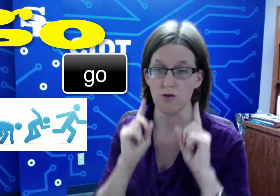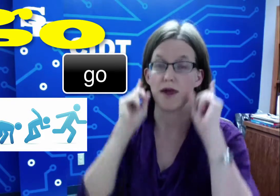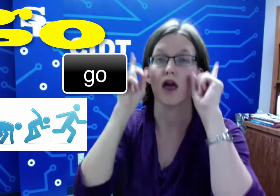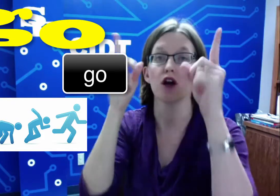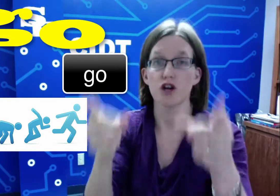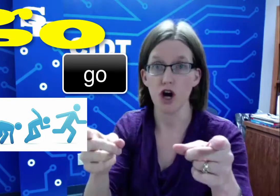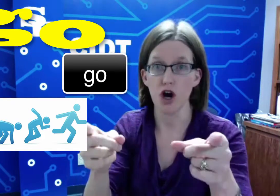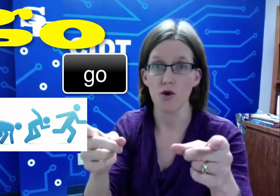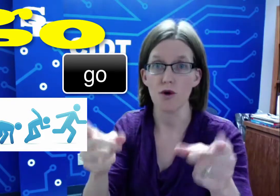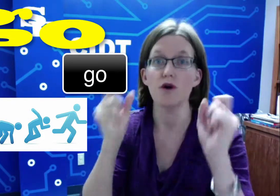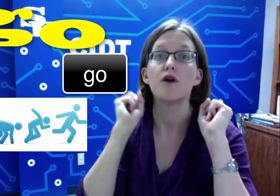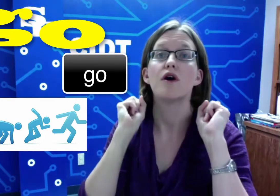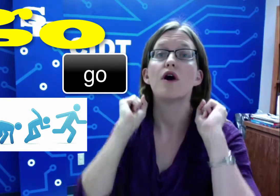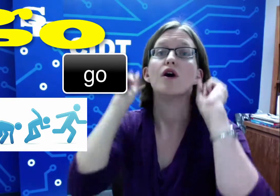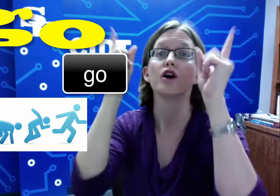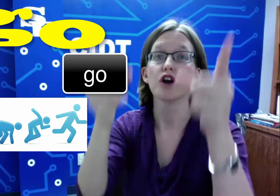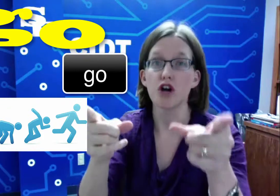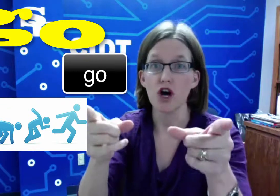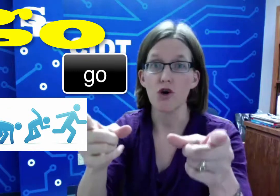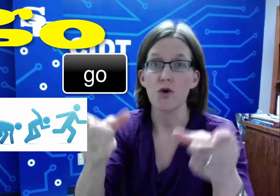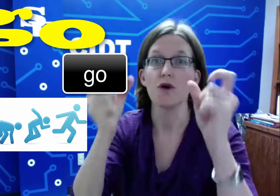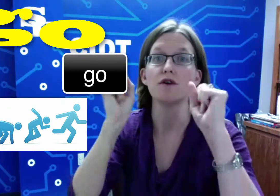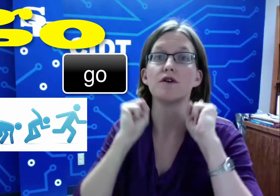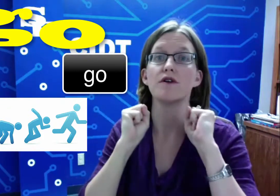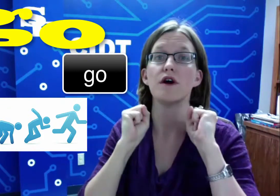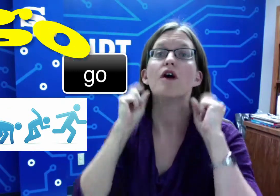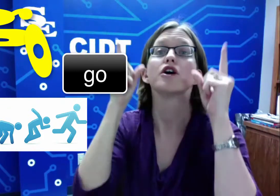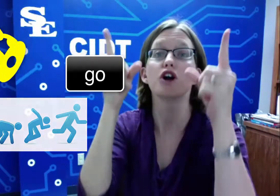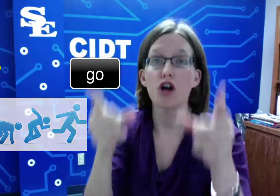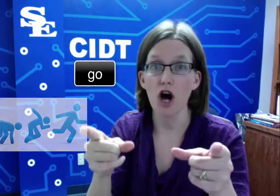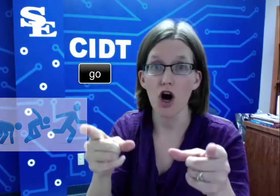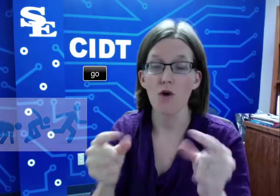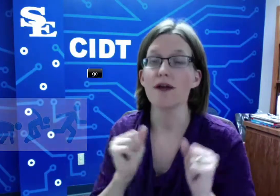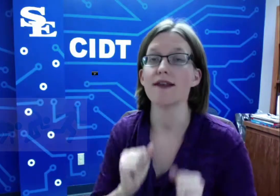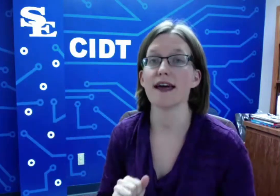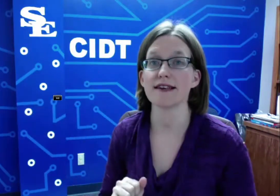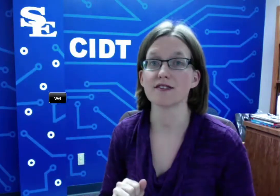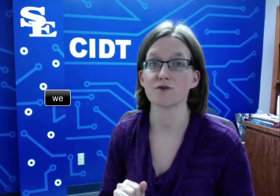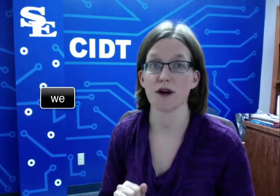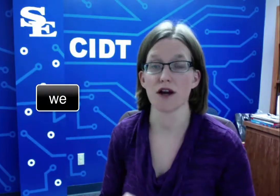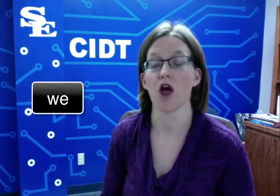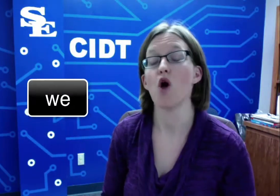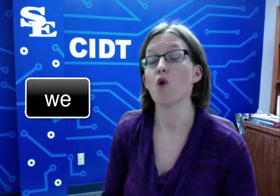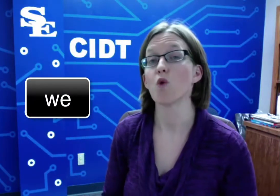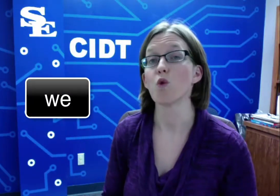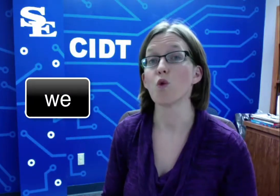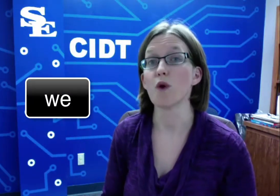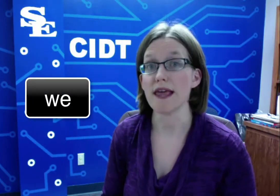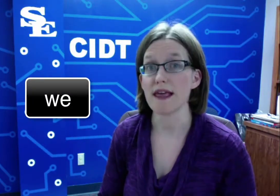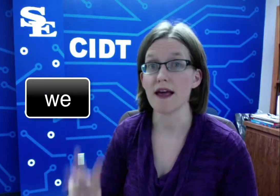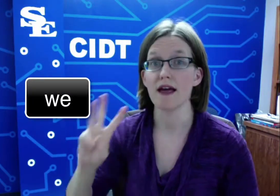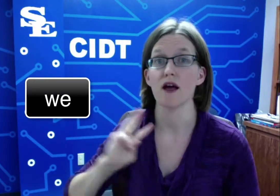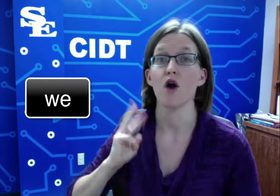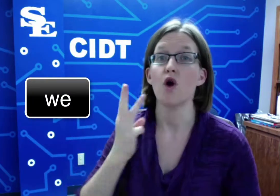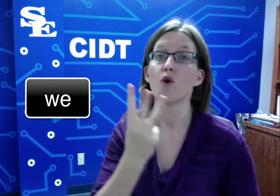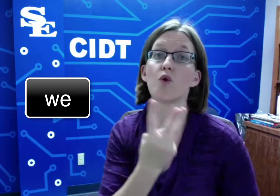me. Go. Go. Go. Next word. We.